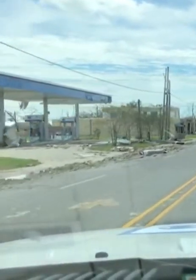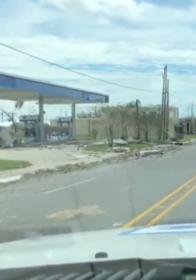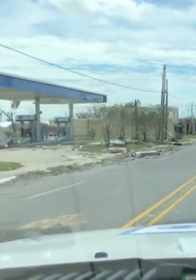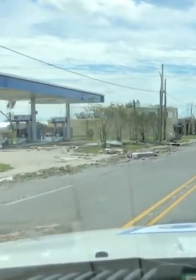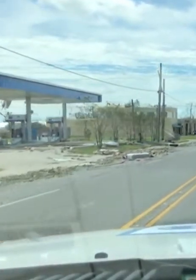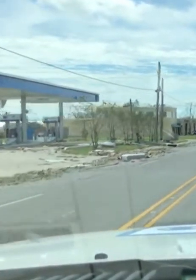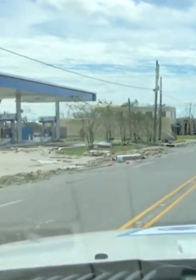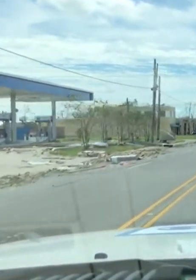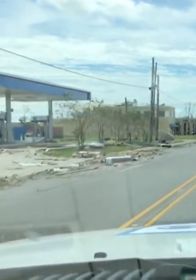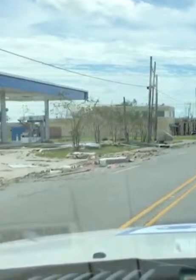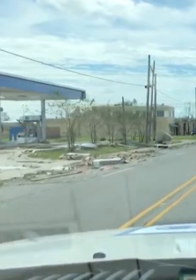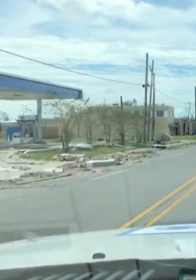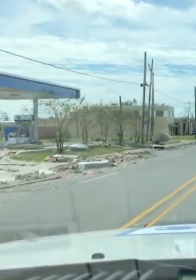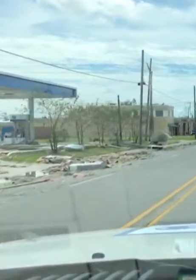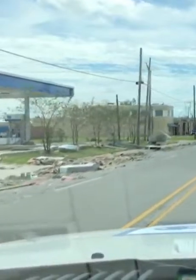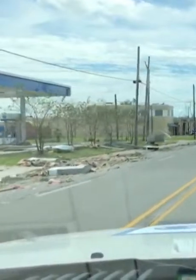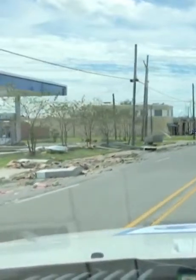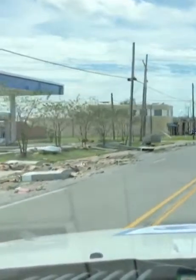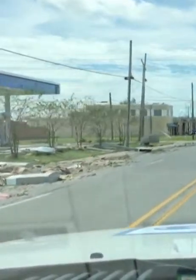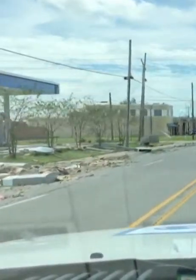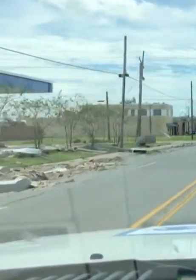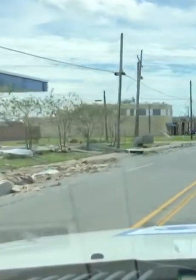Turn around up here.